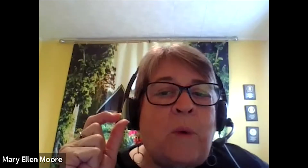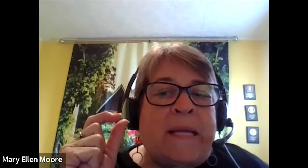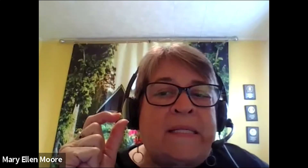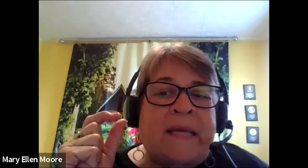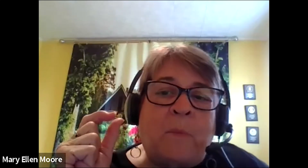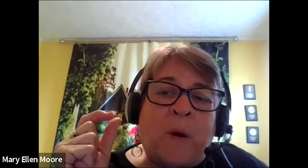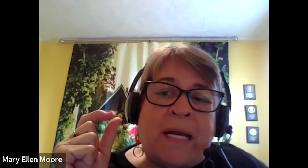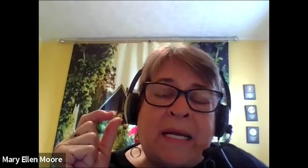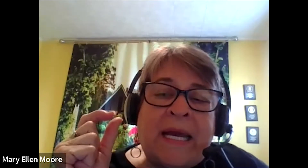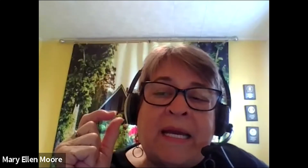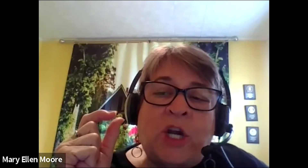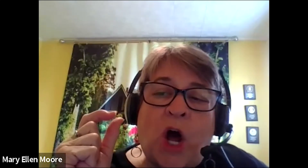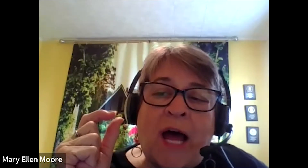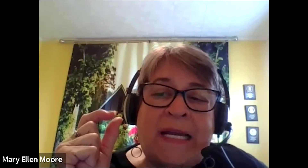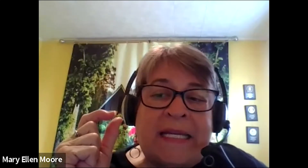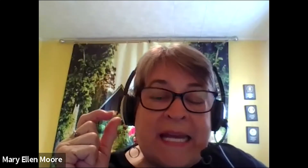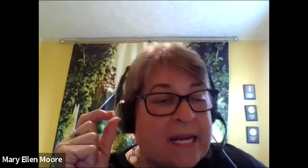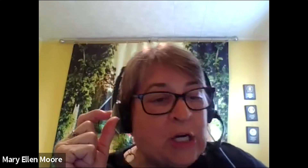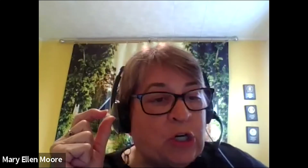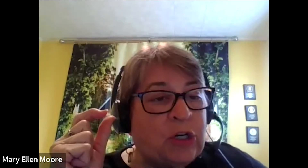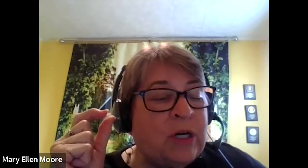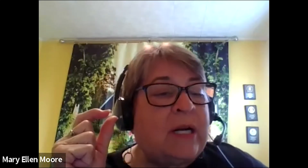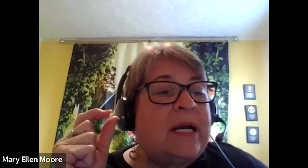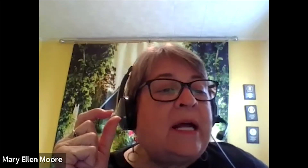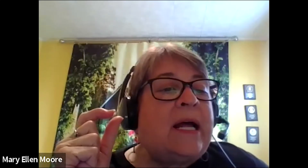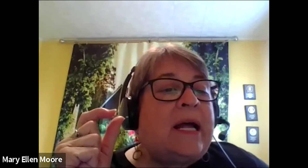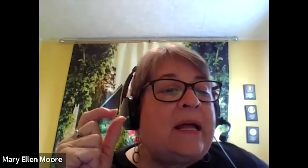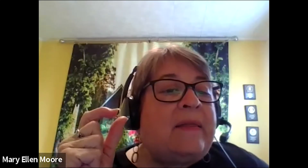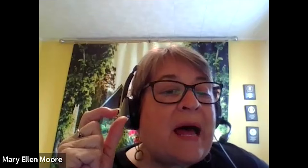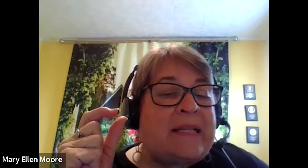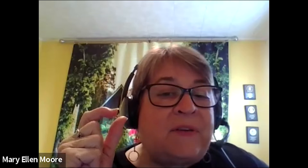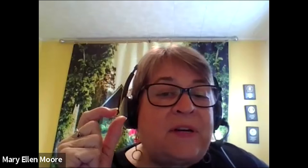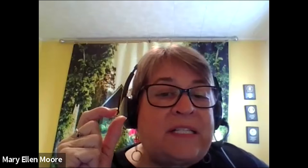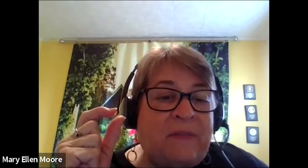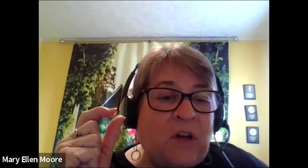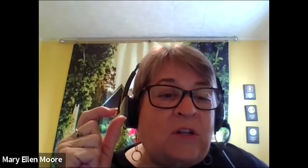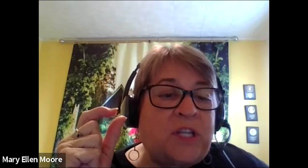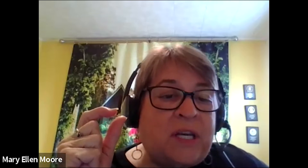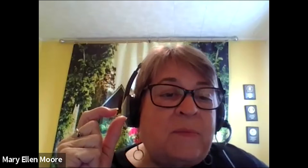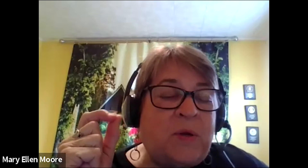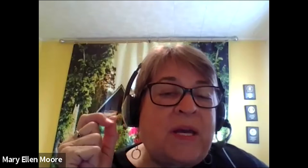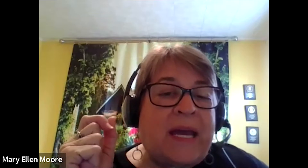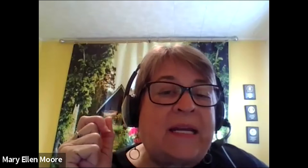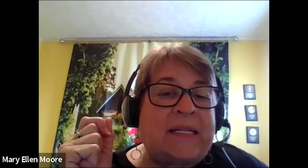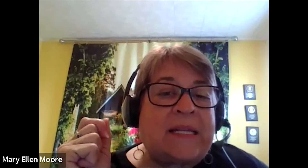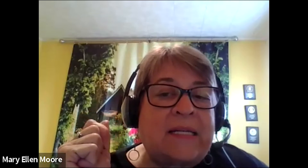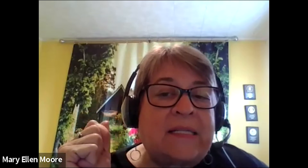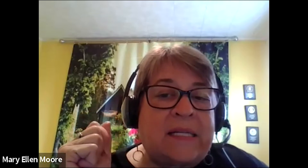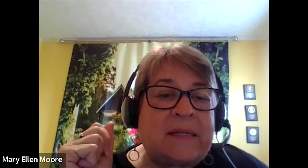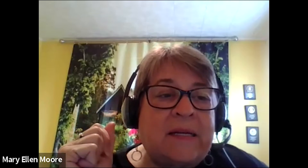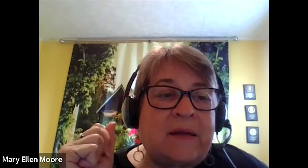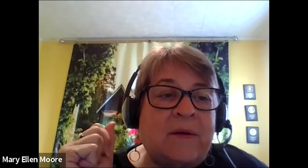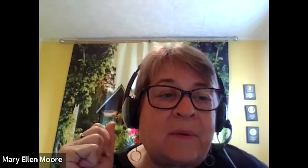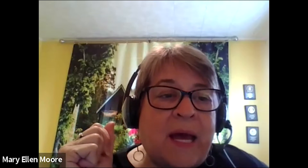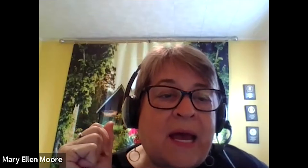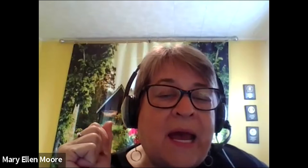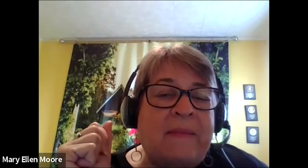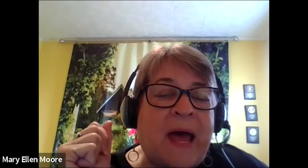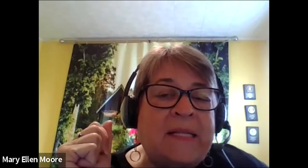when someone cannot hear, that's very difficult to communicate, isn't it? Okay, and that's